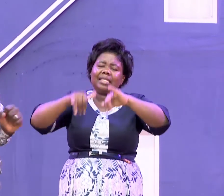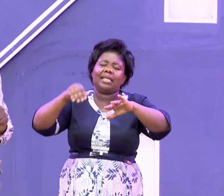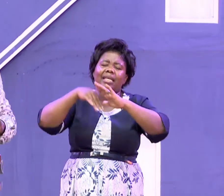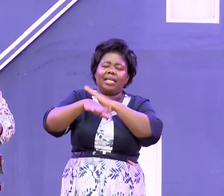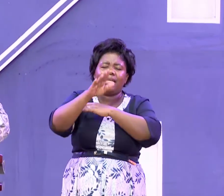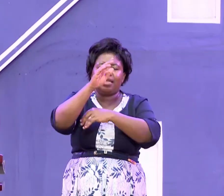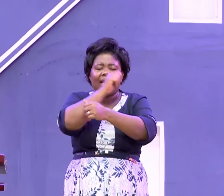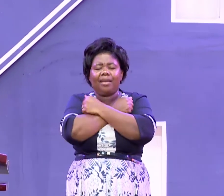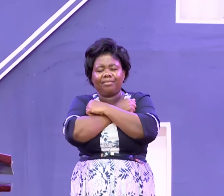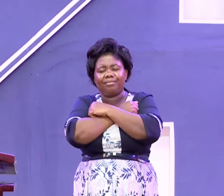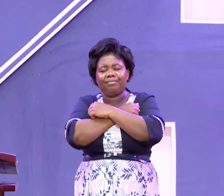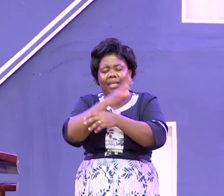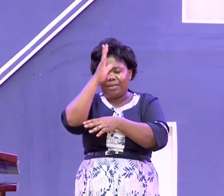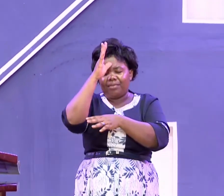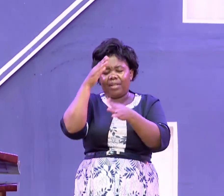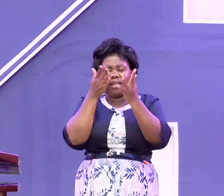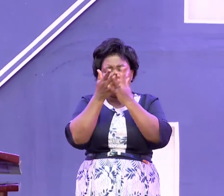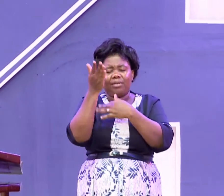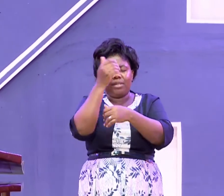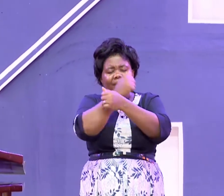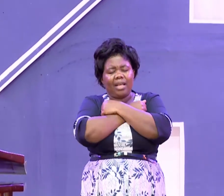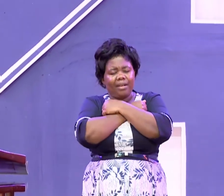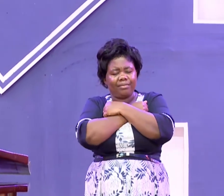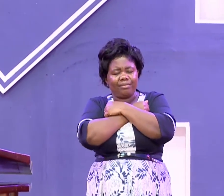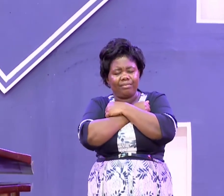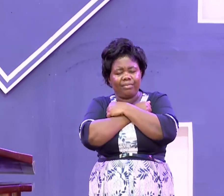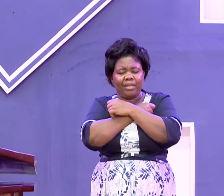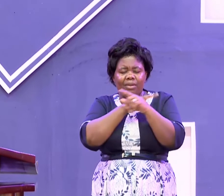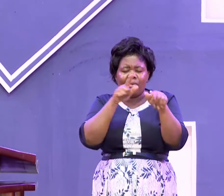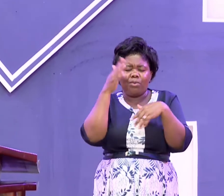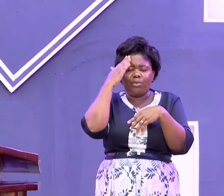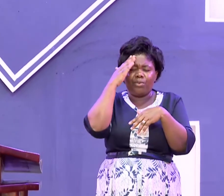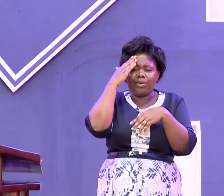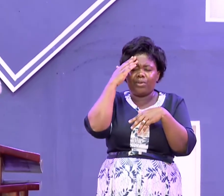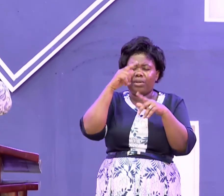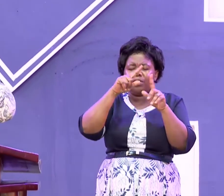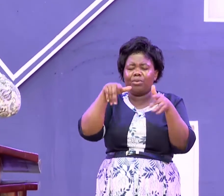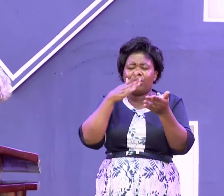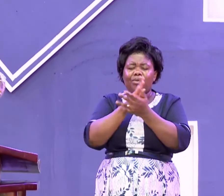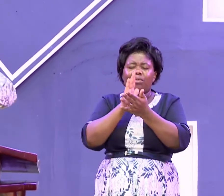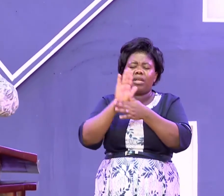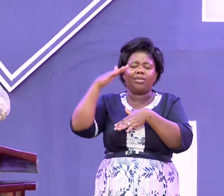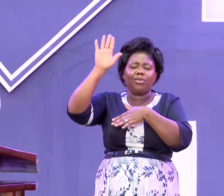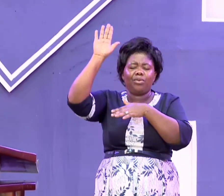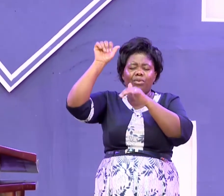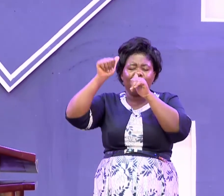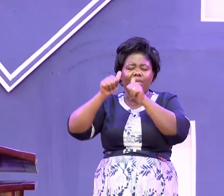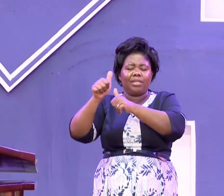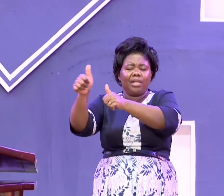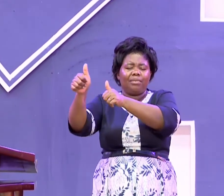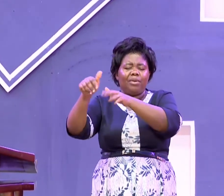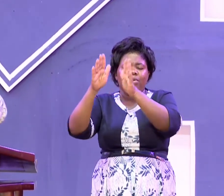love. Father, by this love, we are known that we are truly your disciples. Oh, we